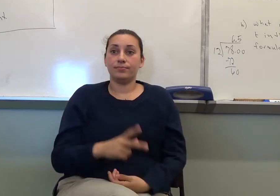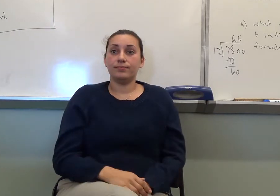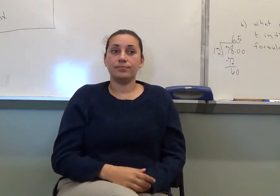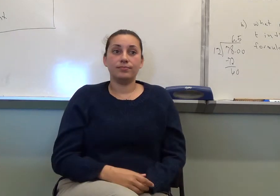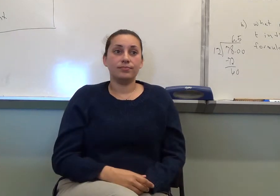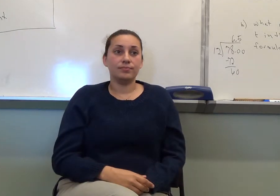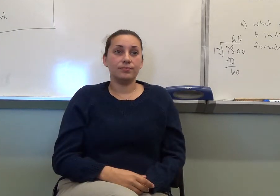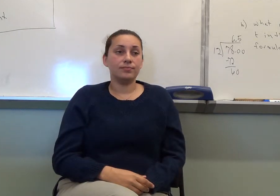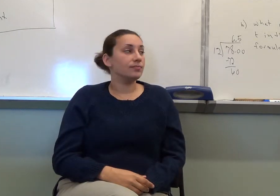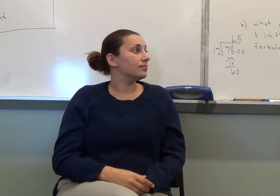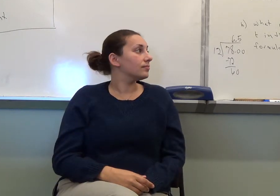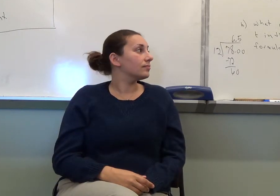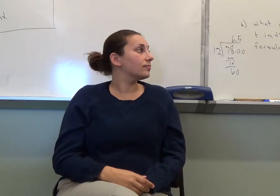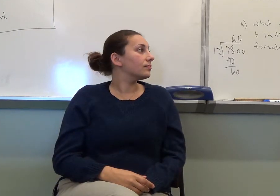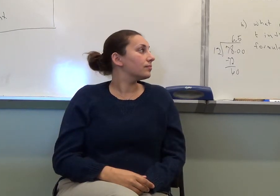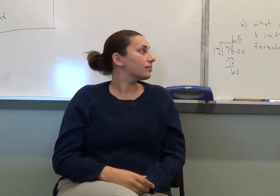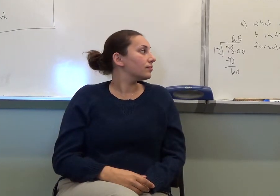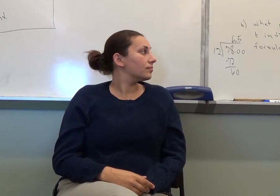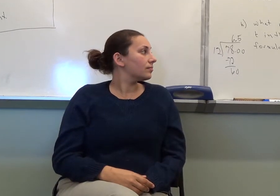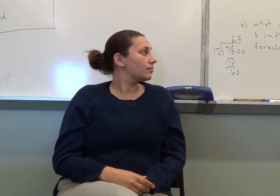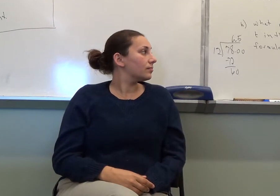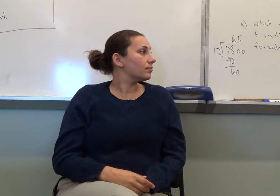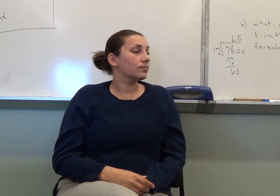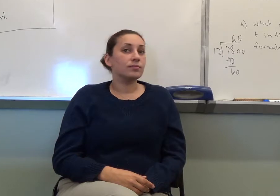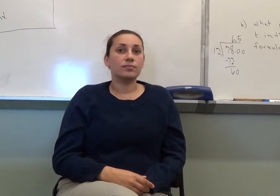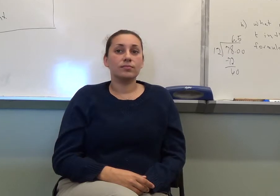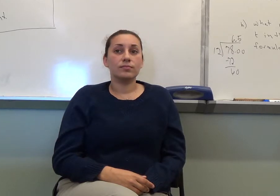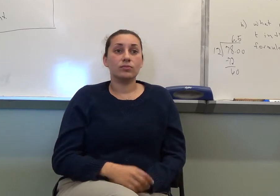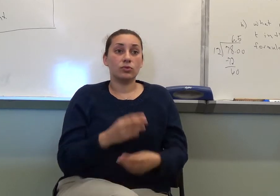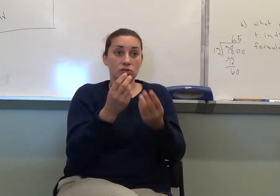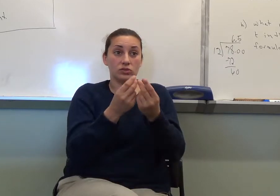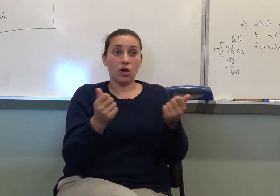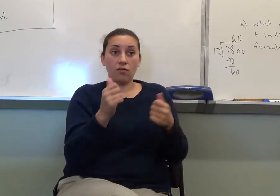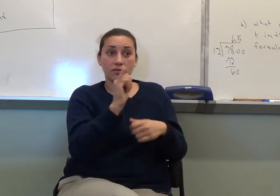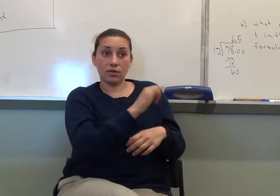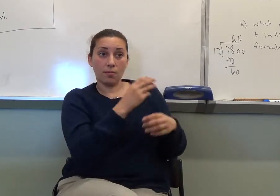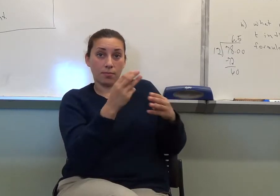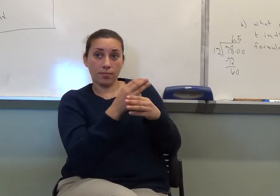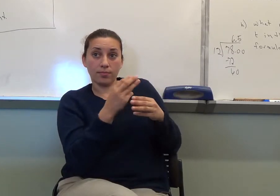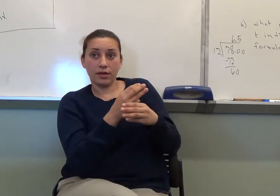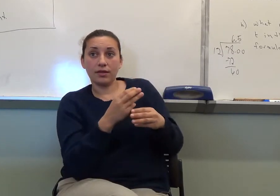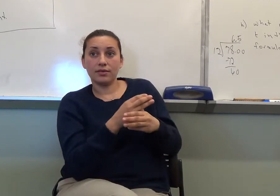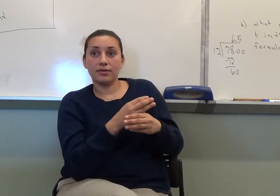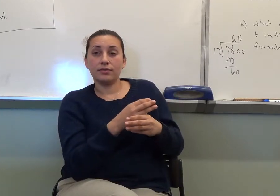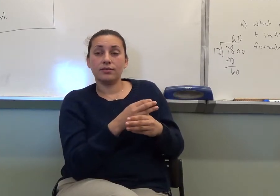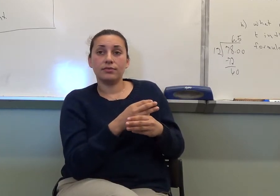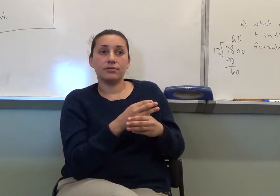Okay, now, when you're working these problems, particularly on a test or